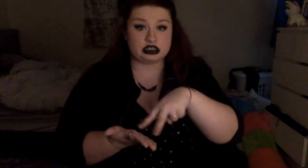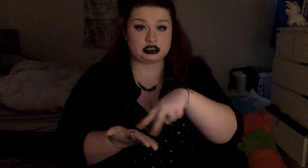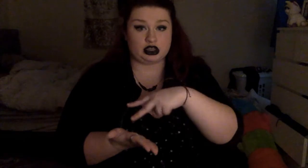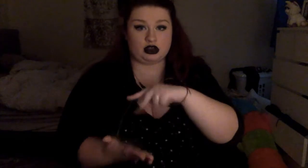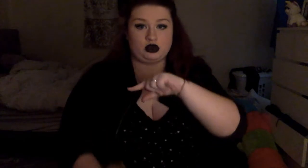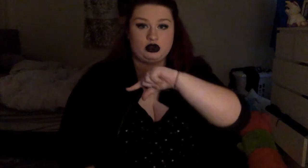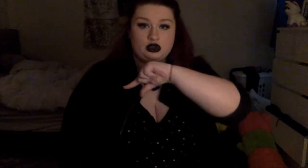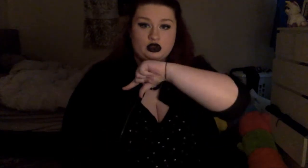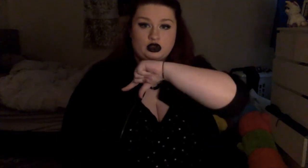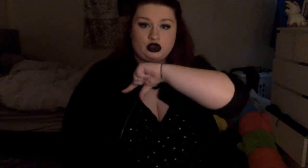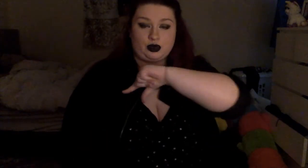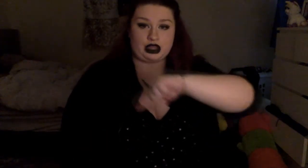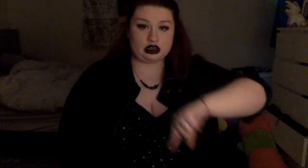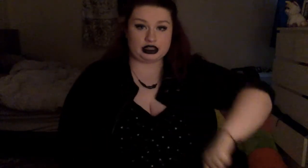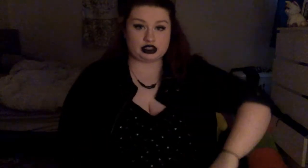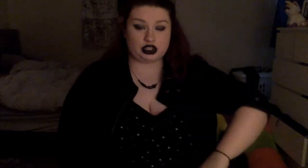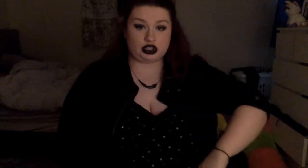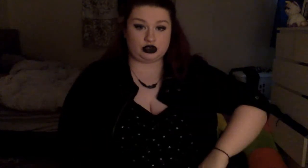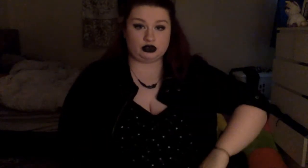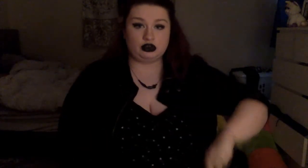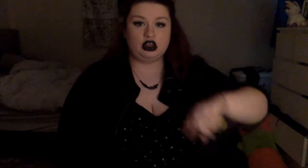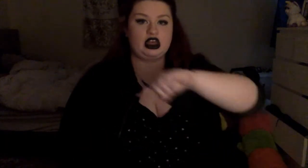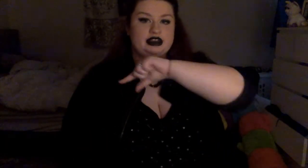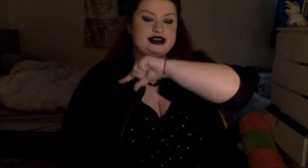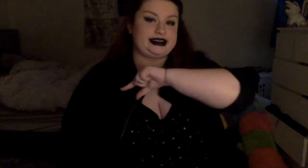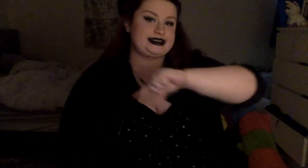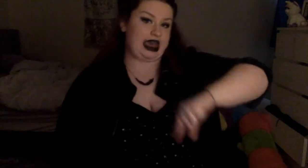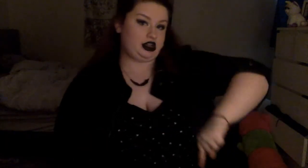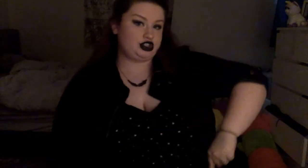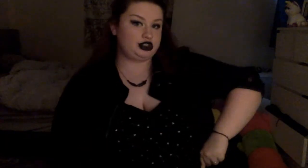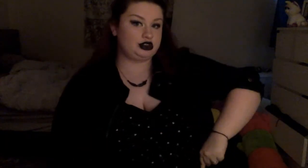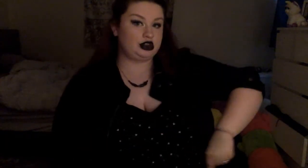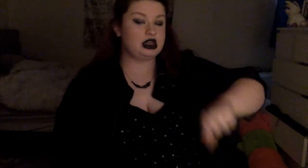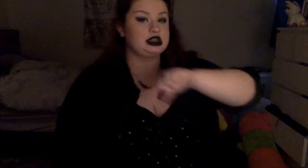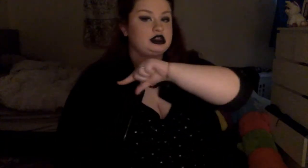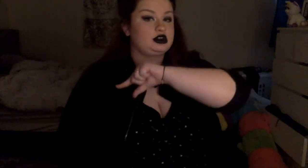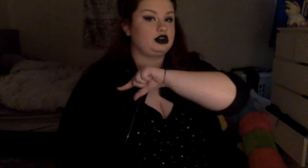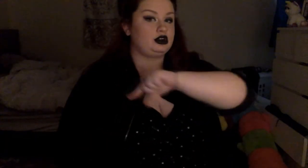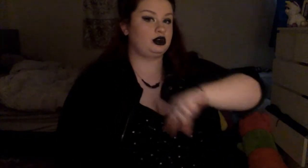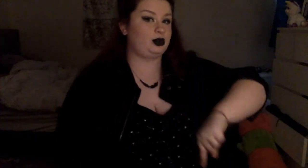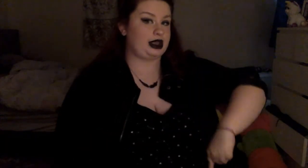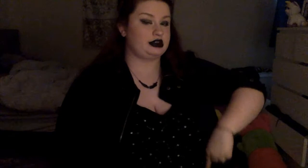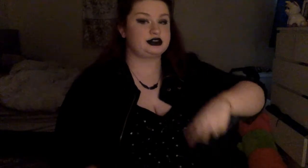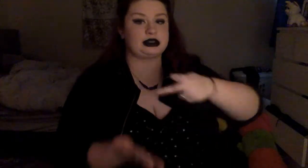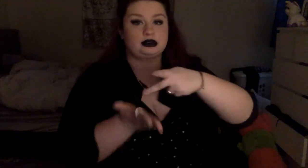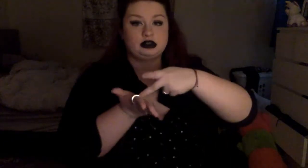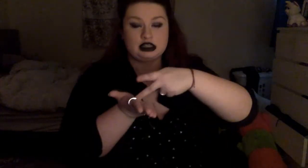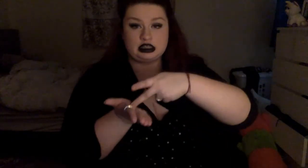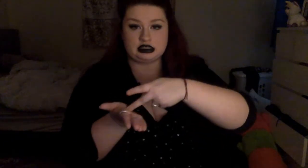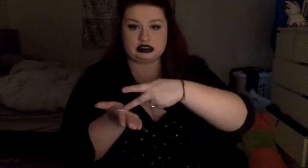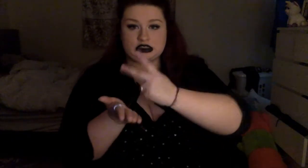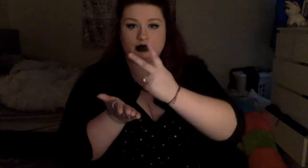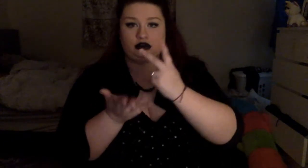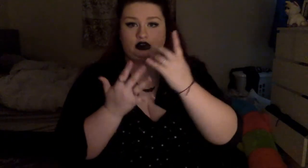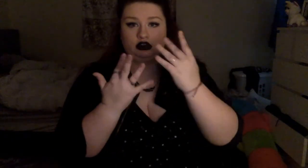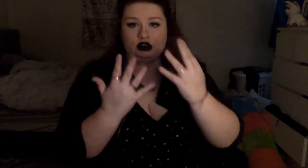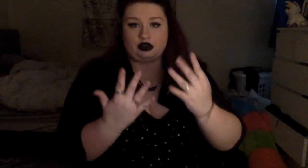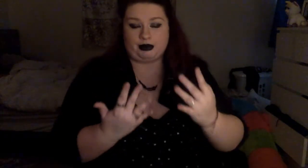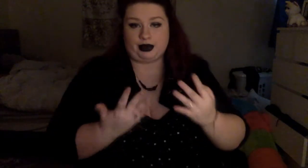disco, queen. It's a Q, and it's like a sash. Queen. So double,